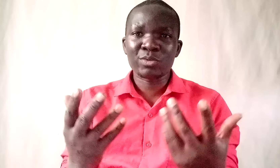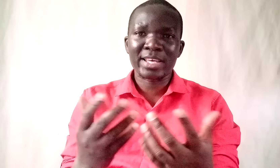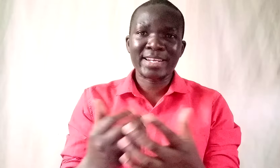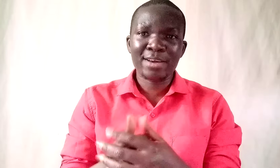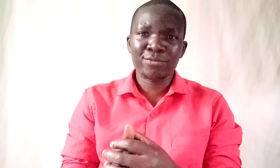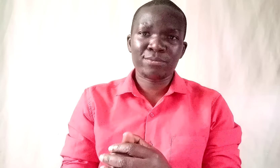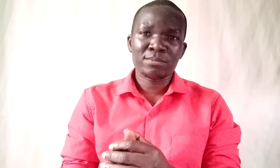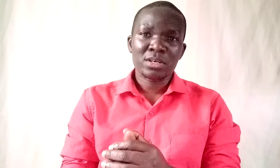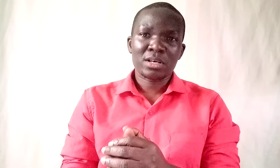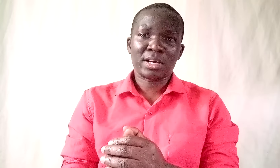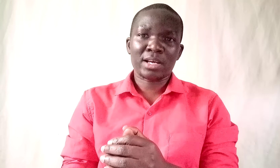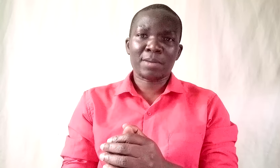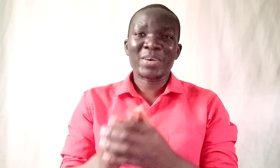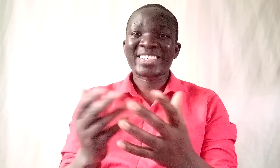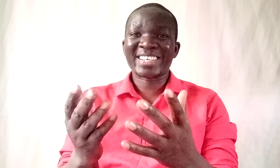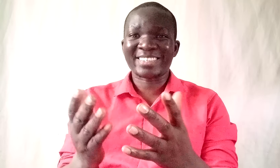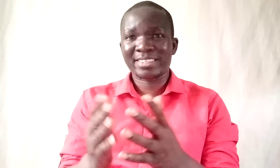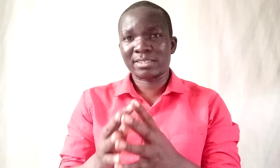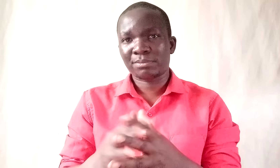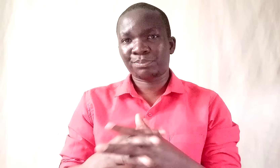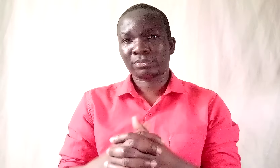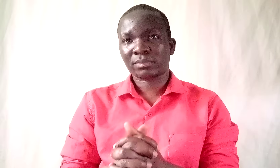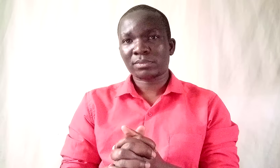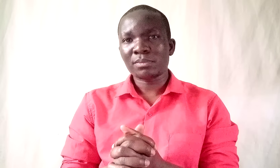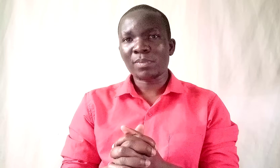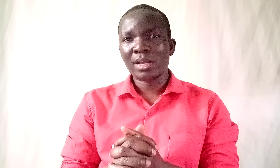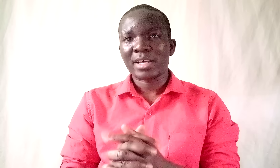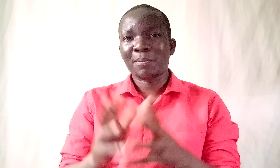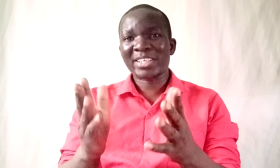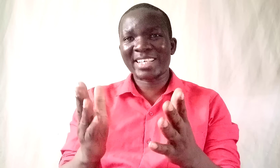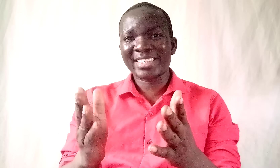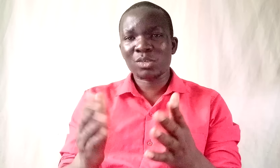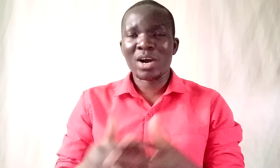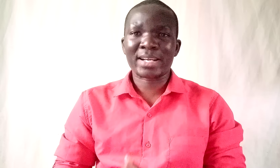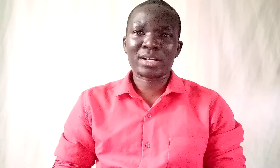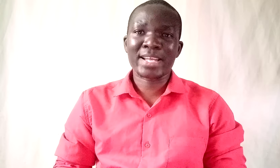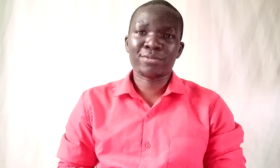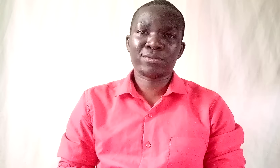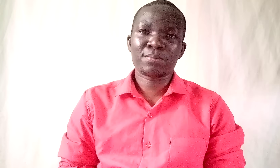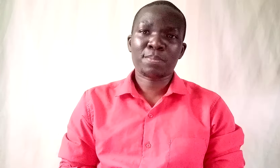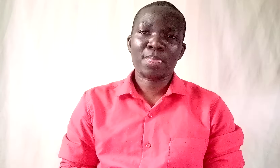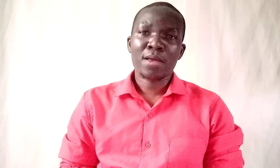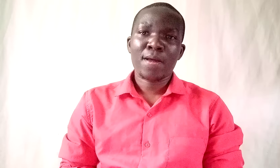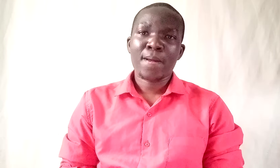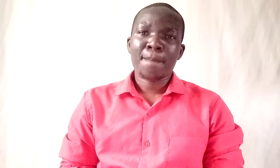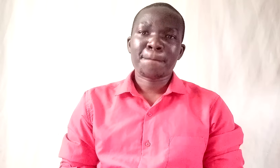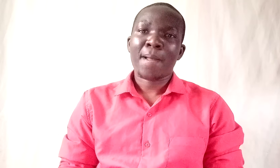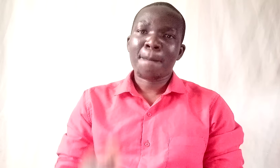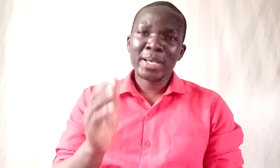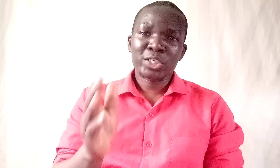the deaf patients, the patients who are deaf, make